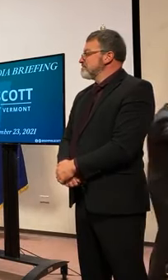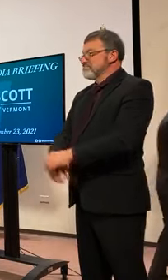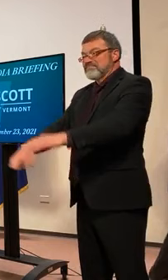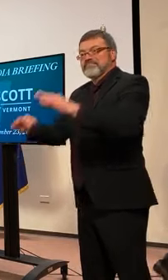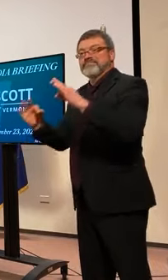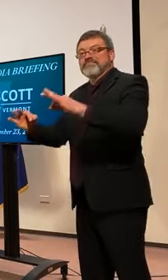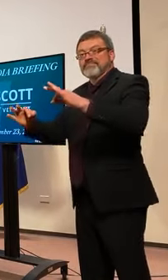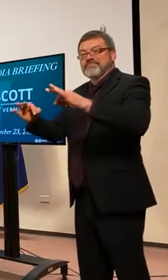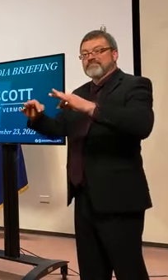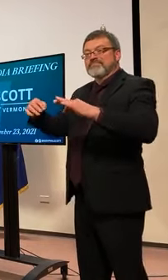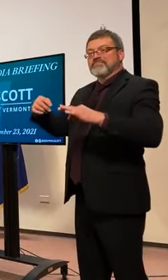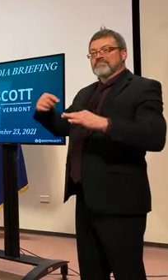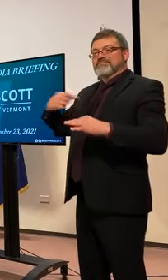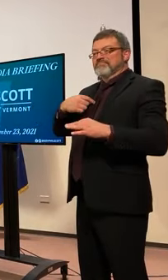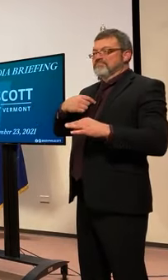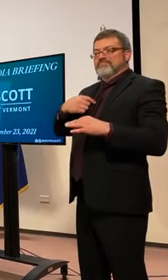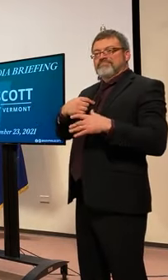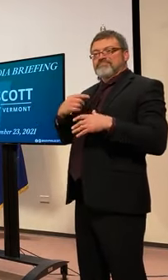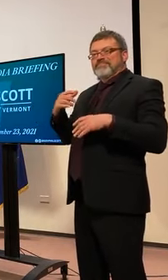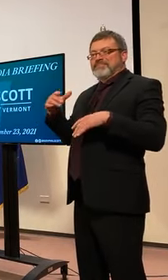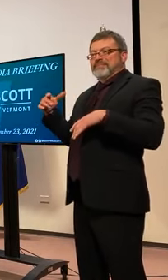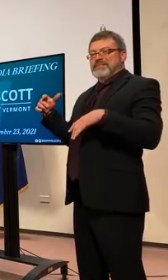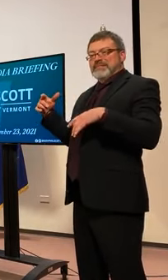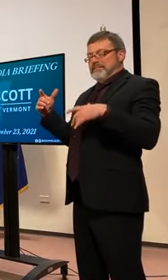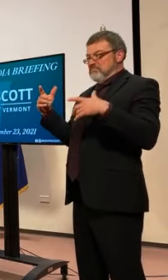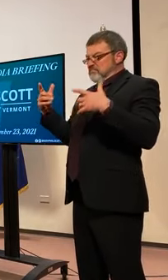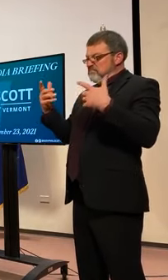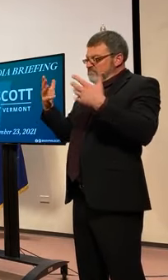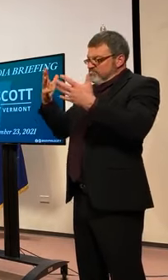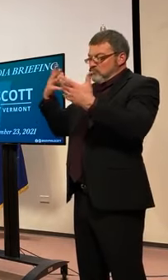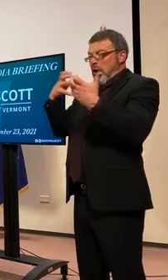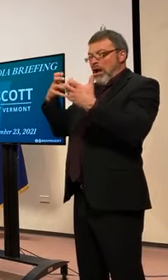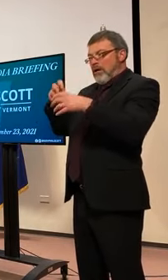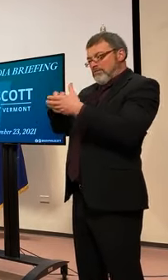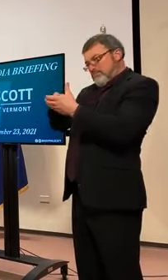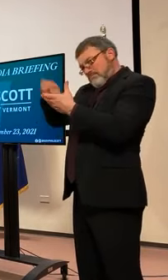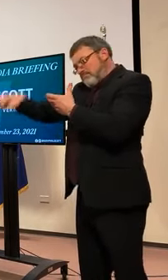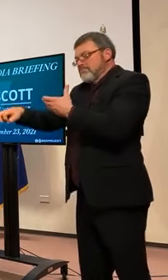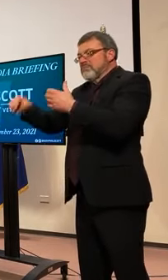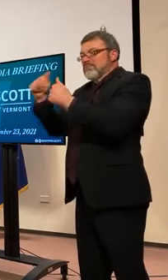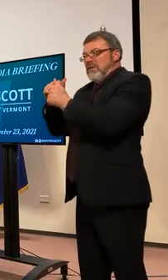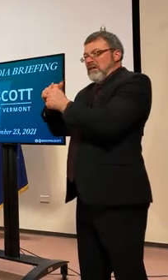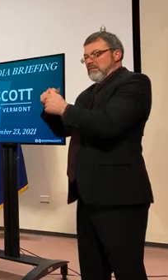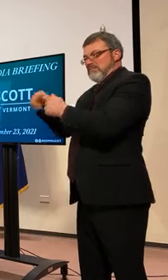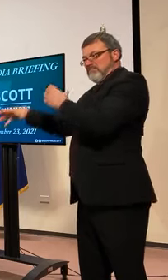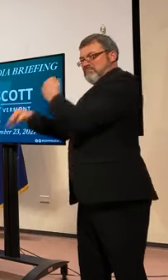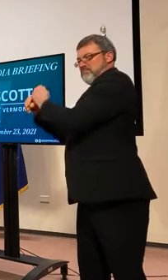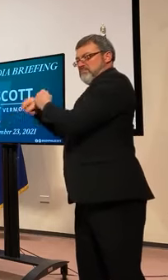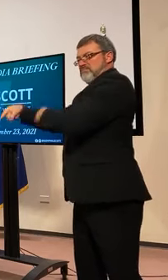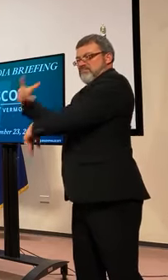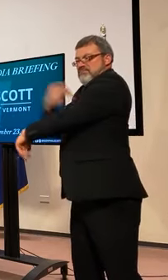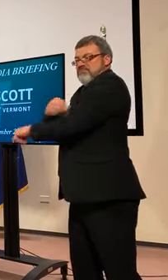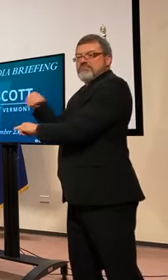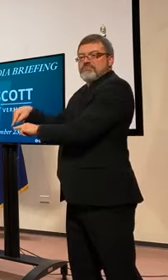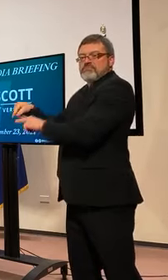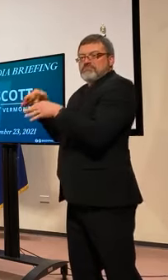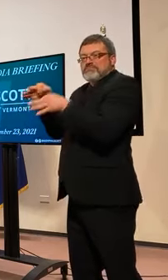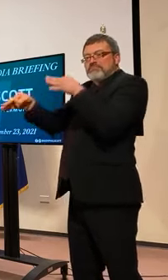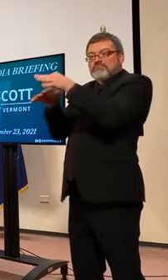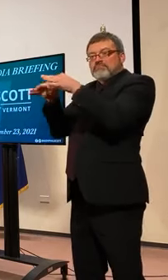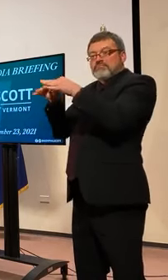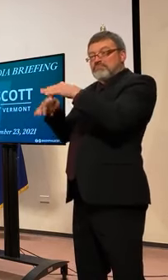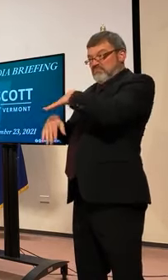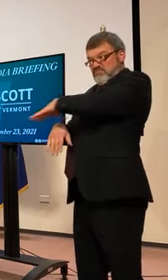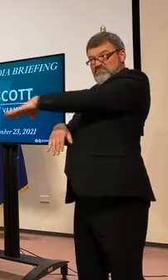I likewise am going to start off today with boosters. As you know, Vermont expanded booster eligibility